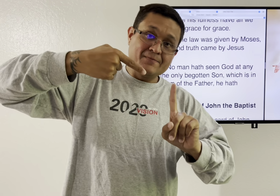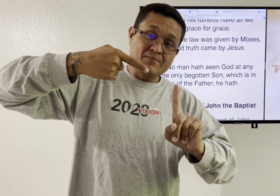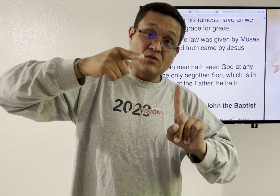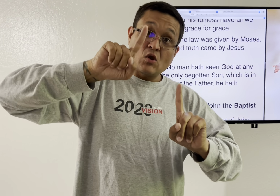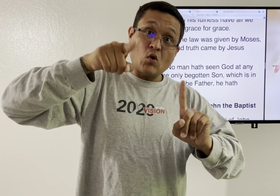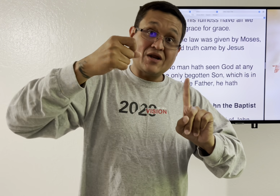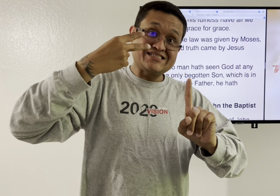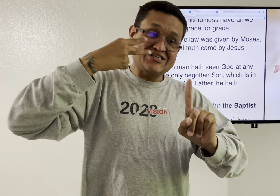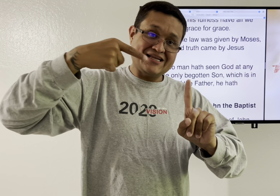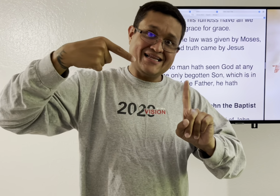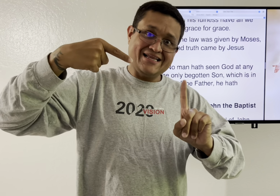He hath declared him.